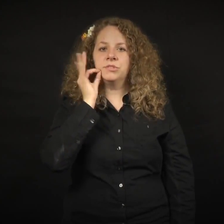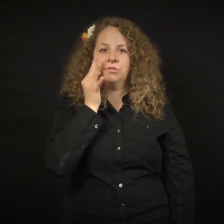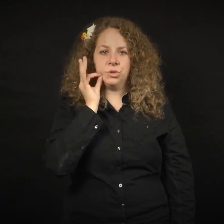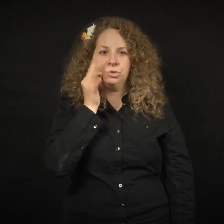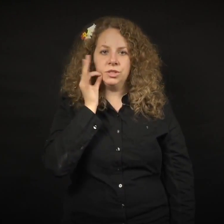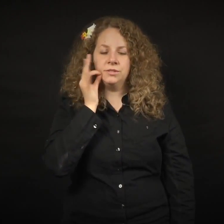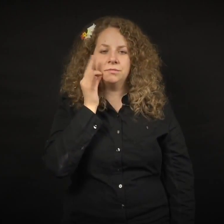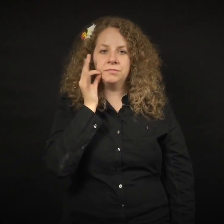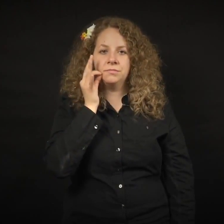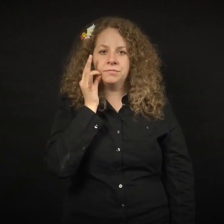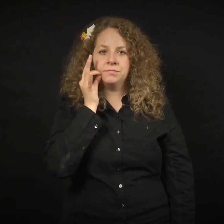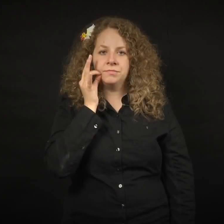Fruit.